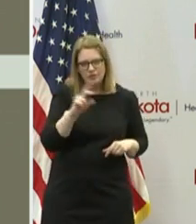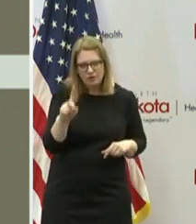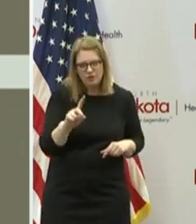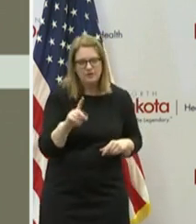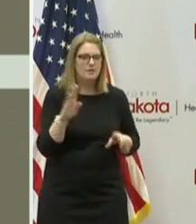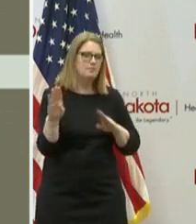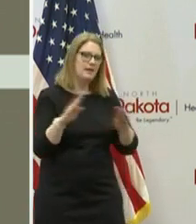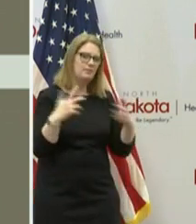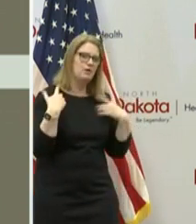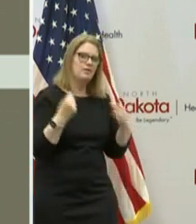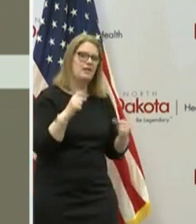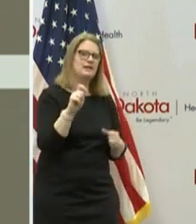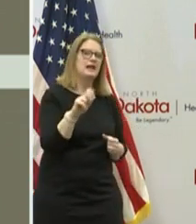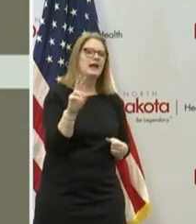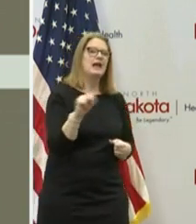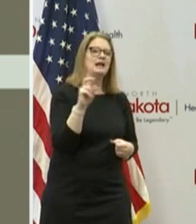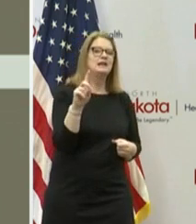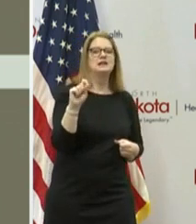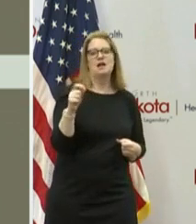visit behavioralhealth.nd.gov.